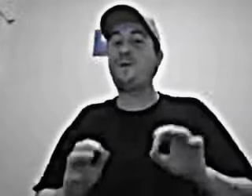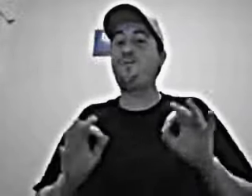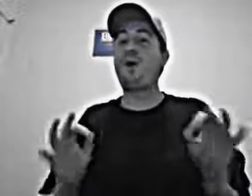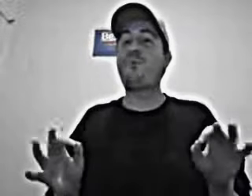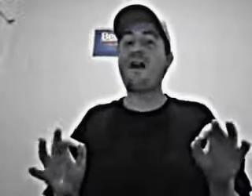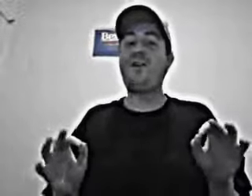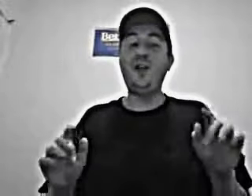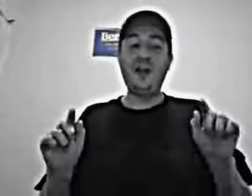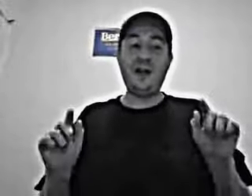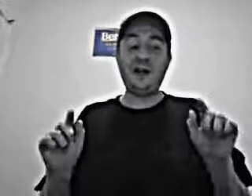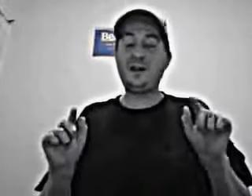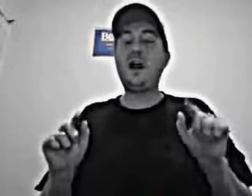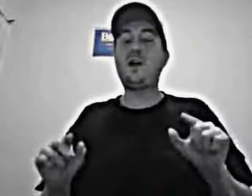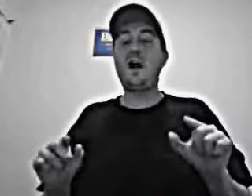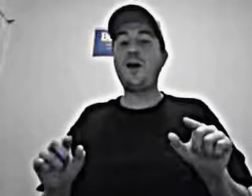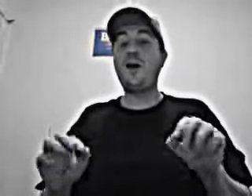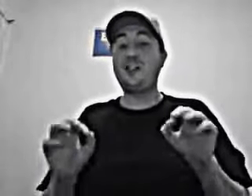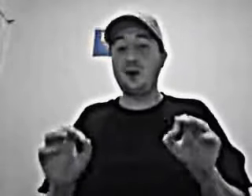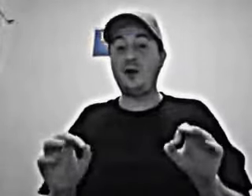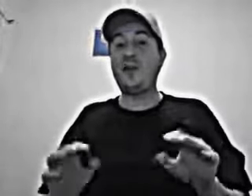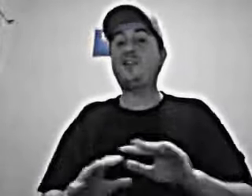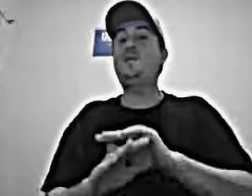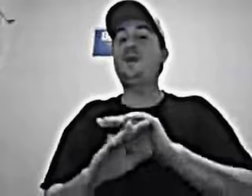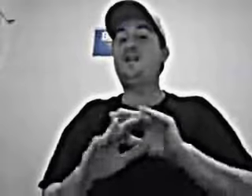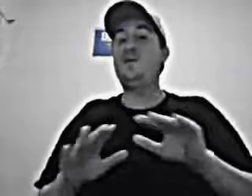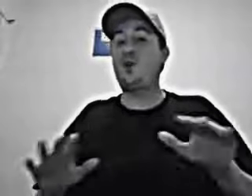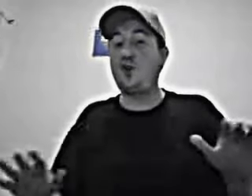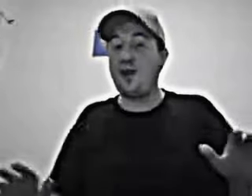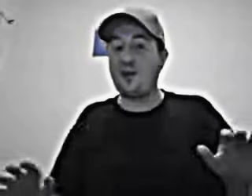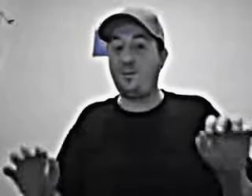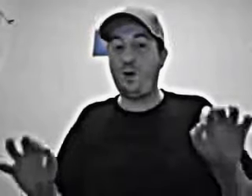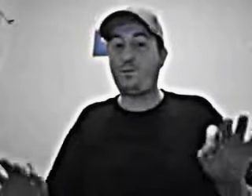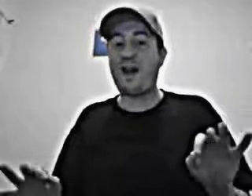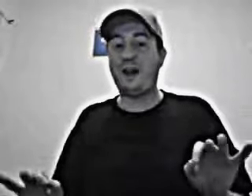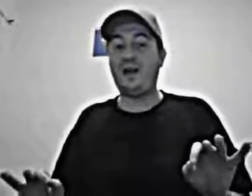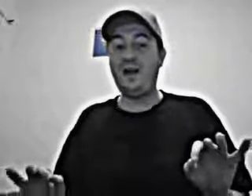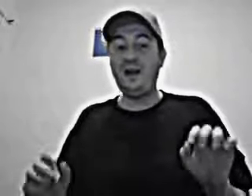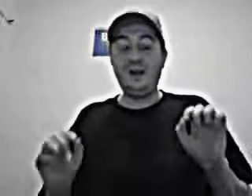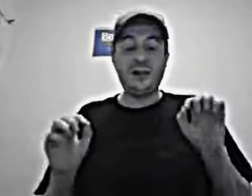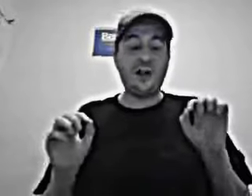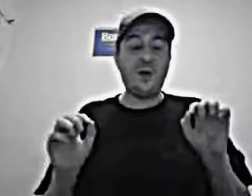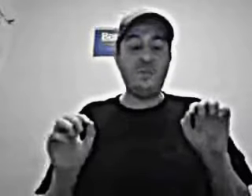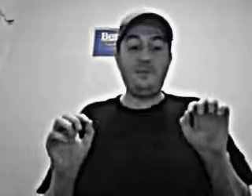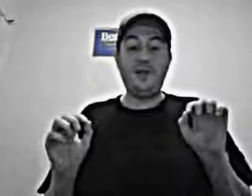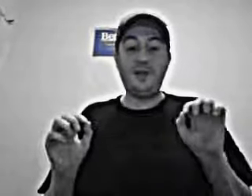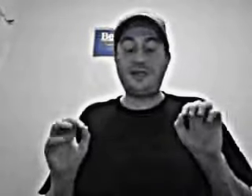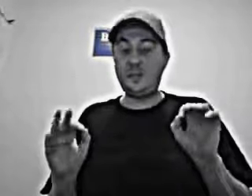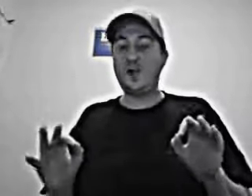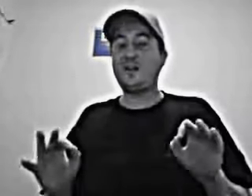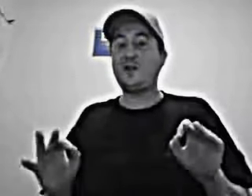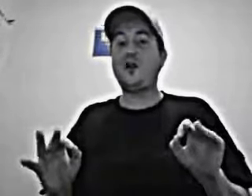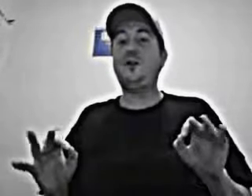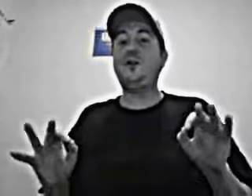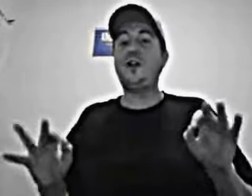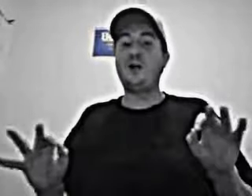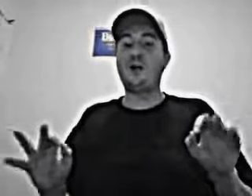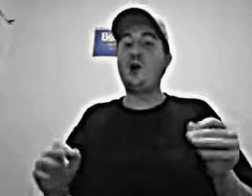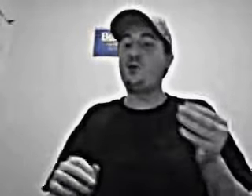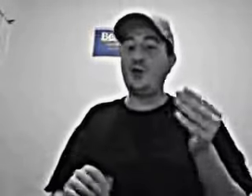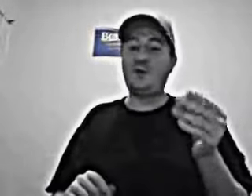bloodbath in Colorado it's looking like it's going to be a Democratic bloodbath so the Democrats are definitely the underdog which